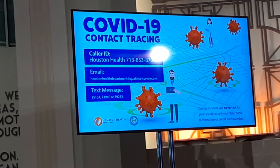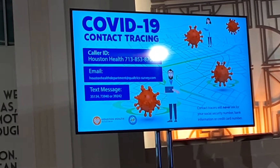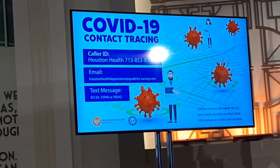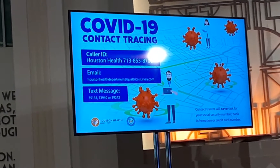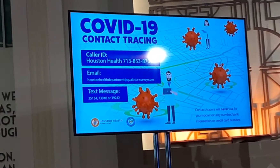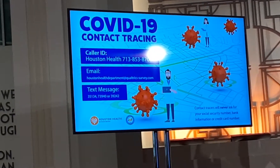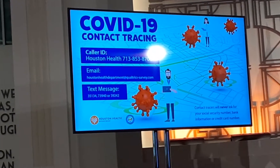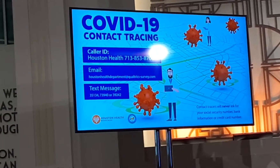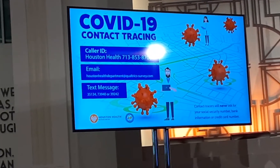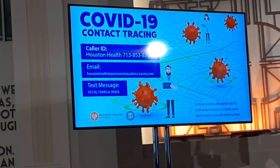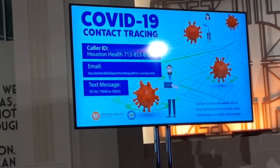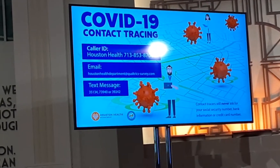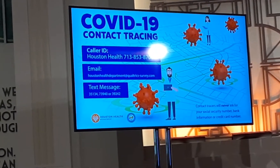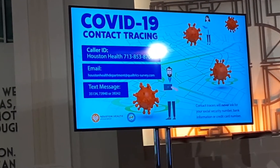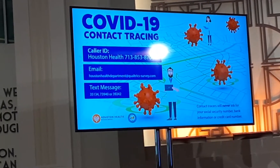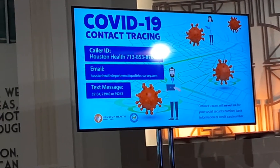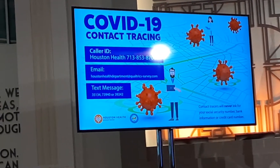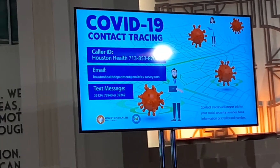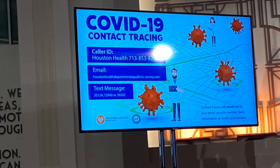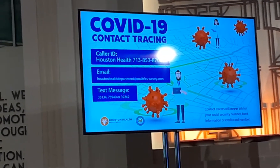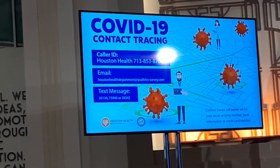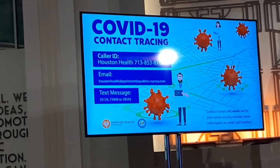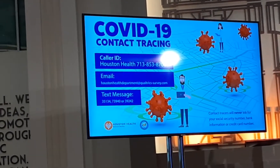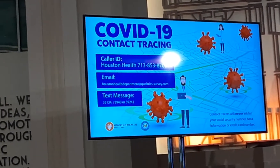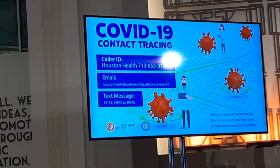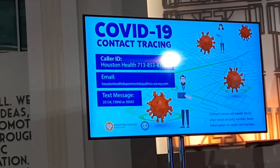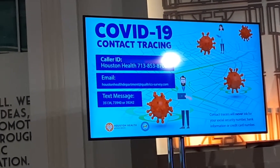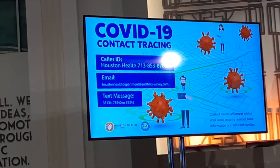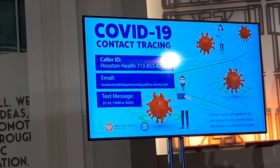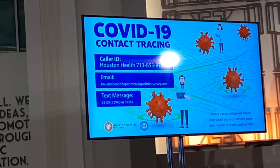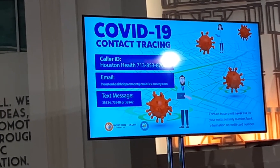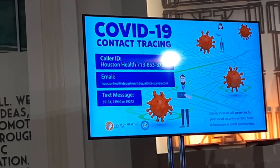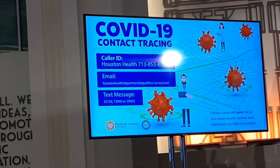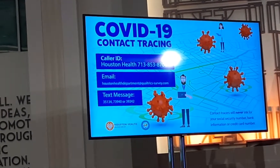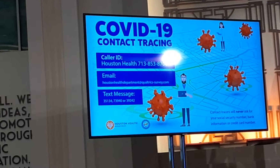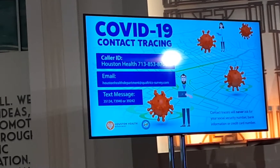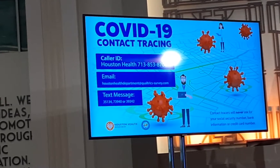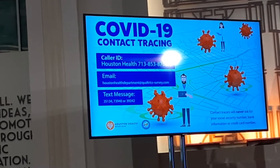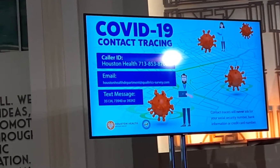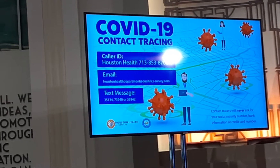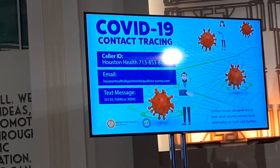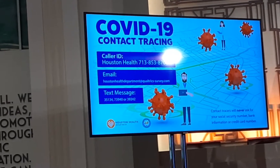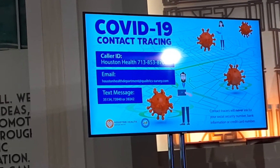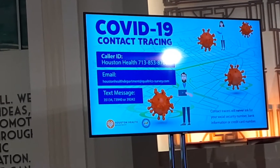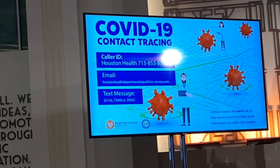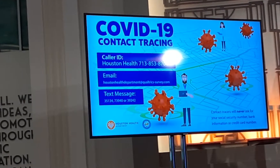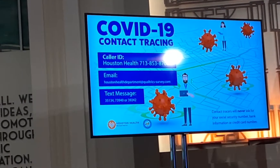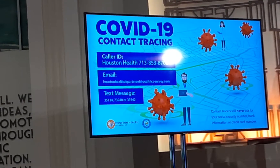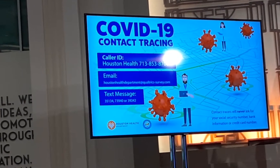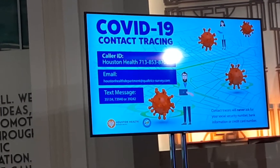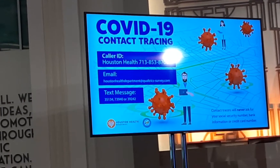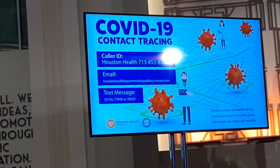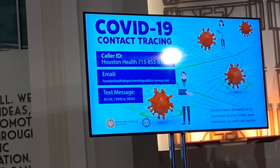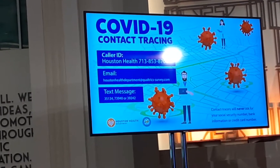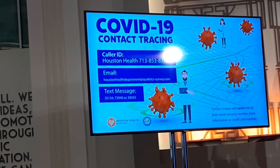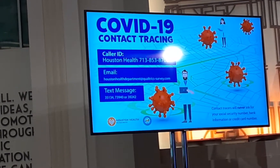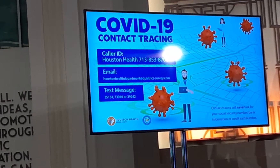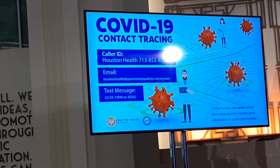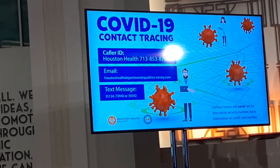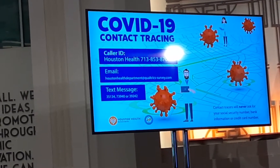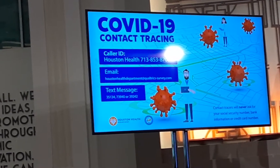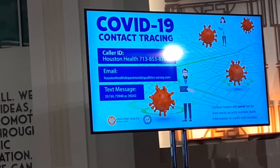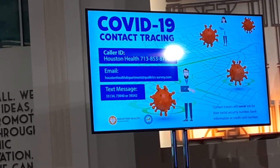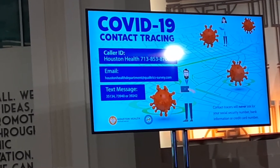713-853-8700, that's the health department reaching out to talk to you to make sure that you have everything you need to know if you've